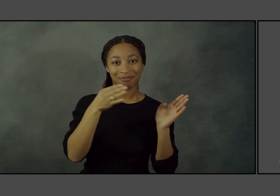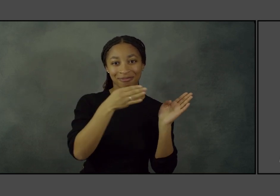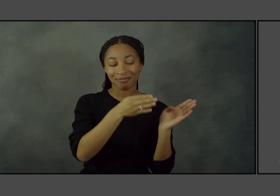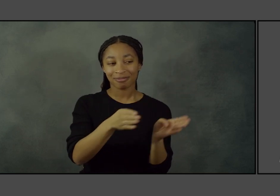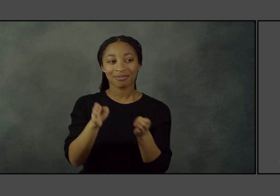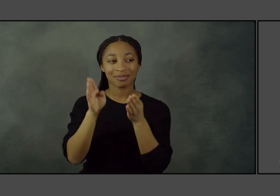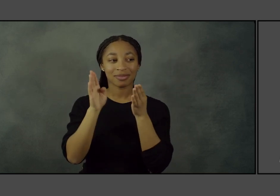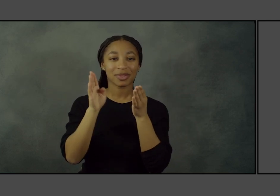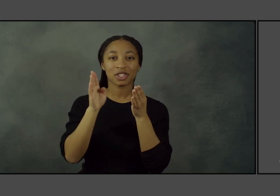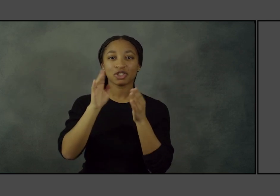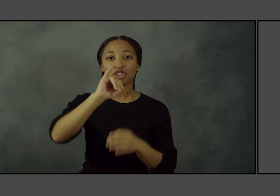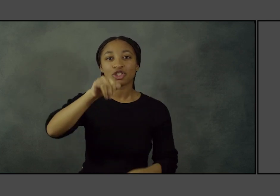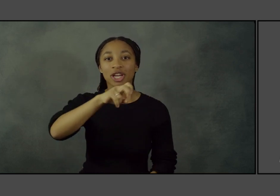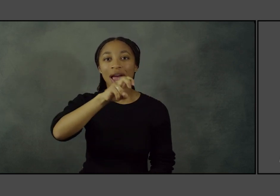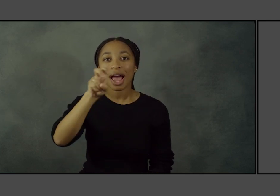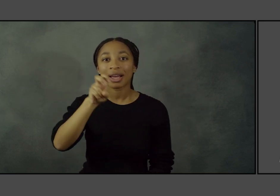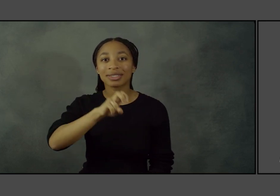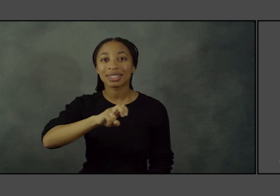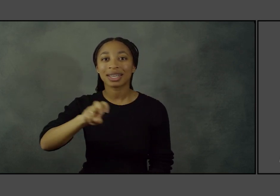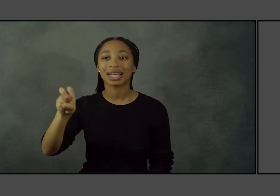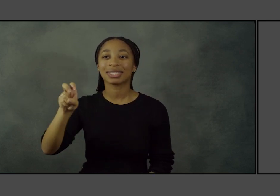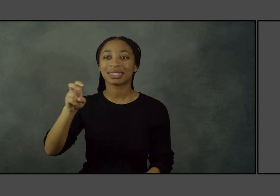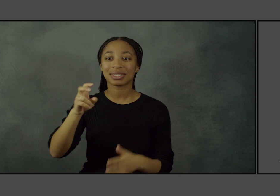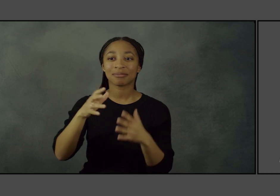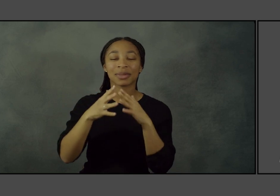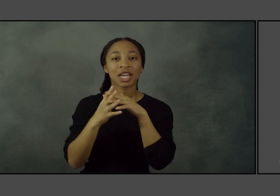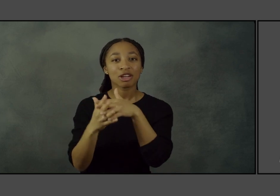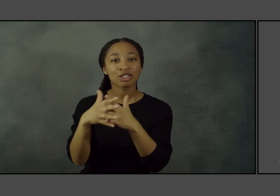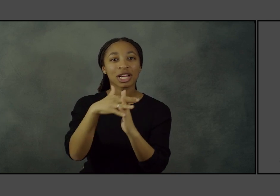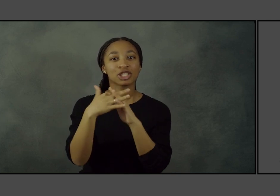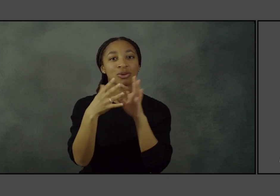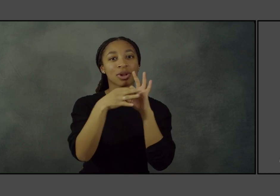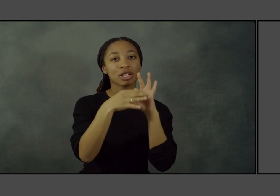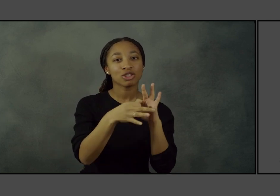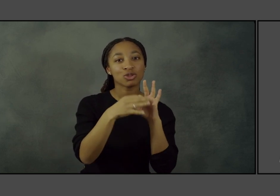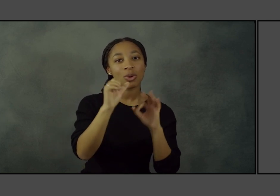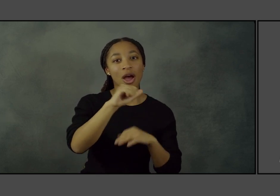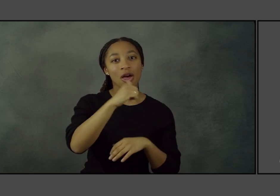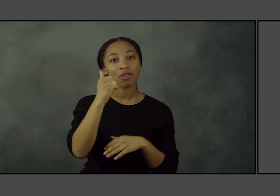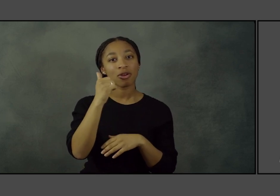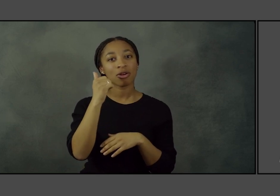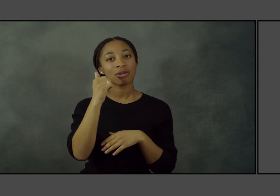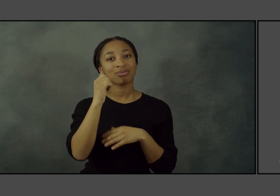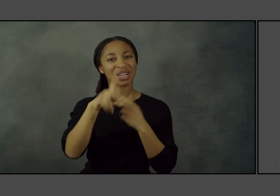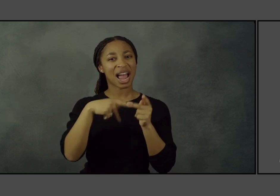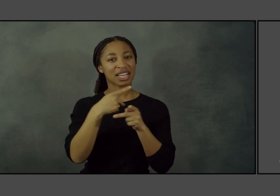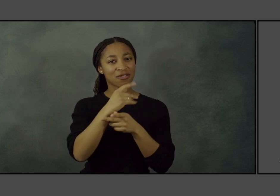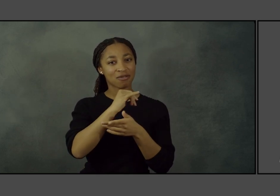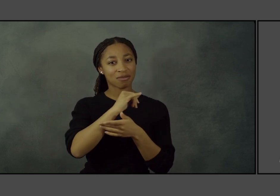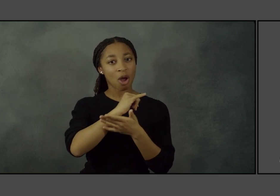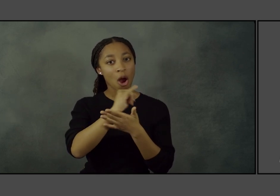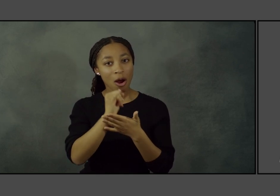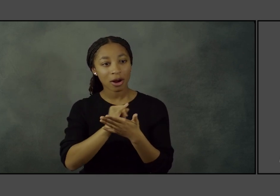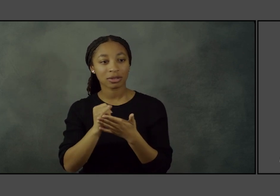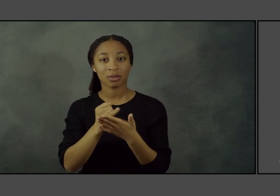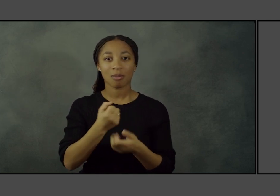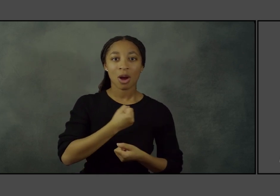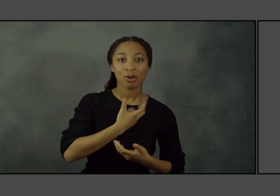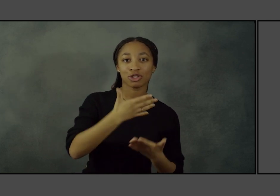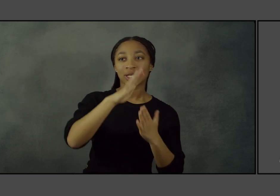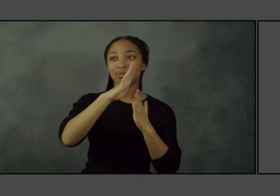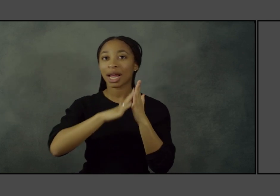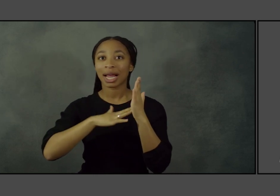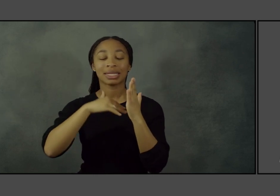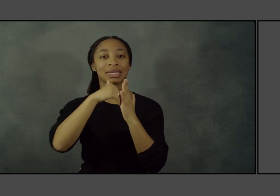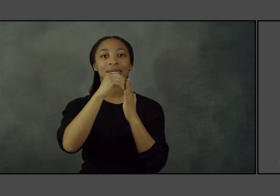intersections and relationships to other art forms, you know, to poetry, to painting. I mean, I think about, you know,